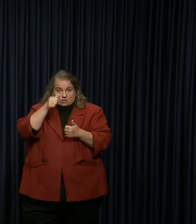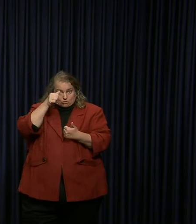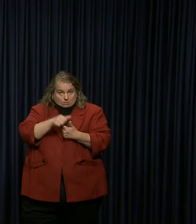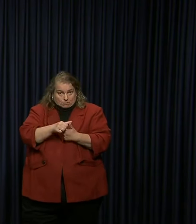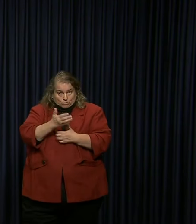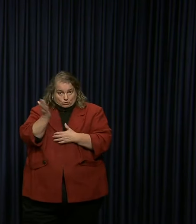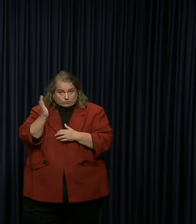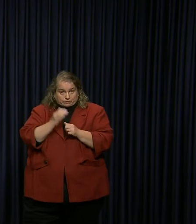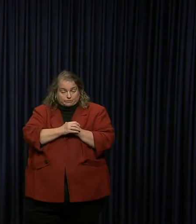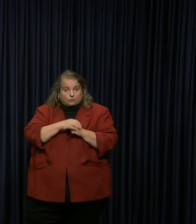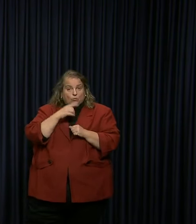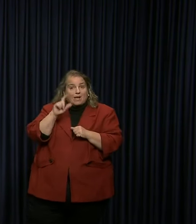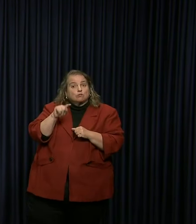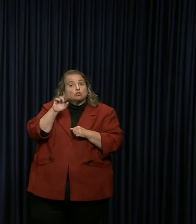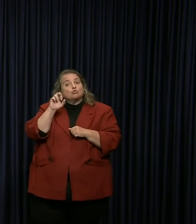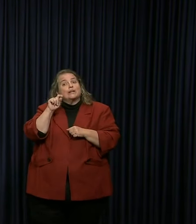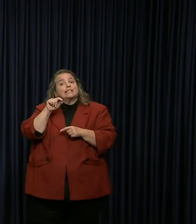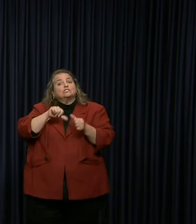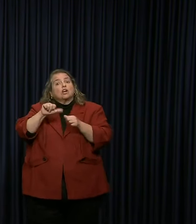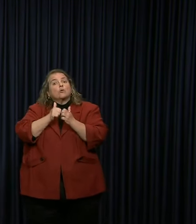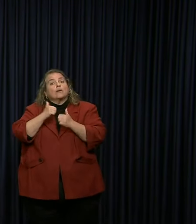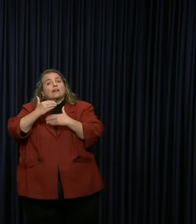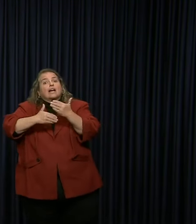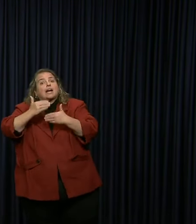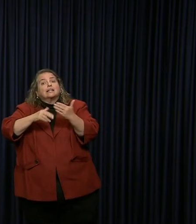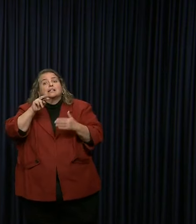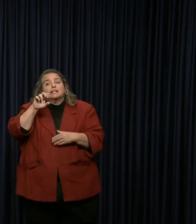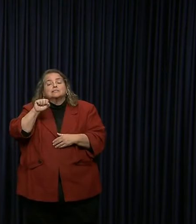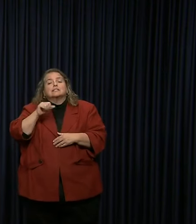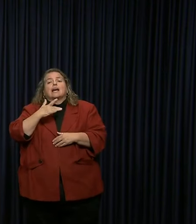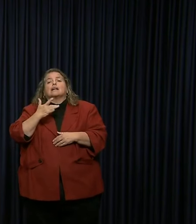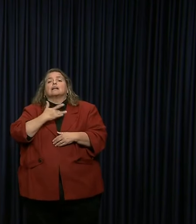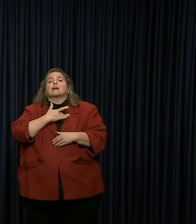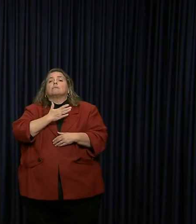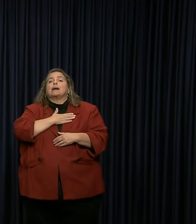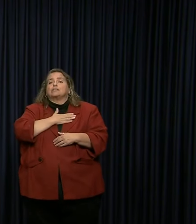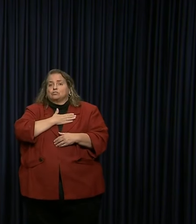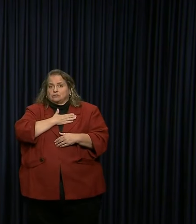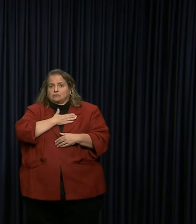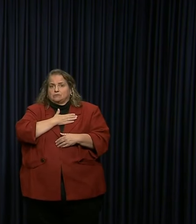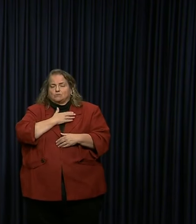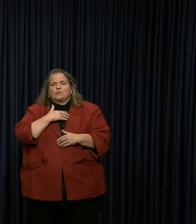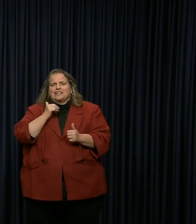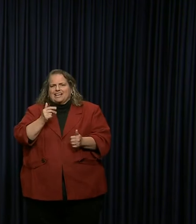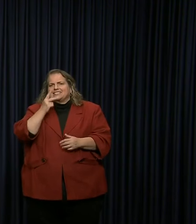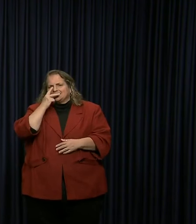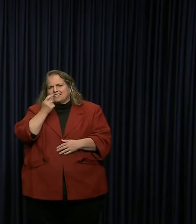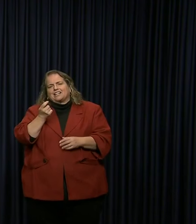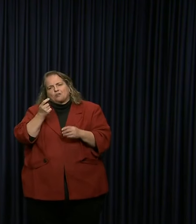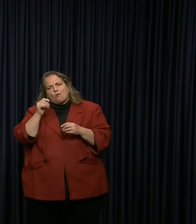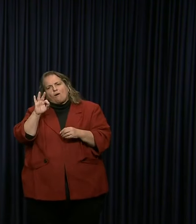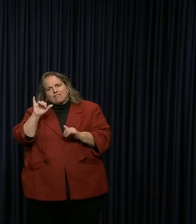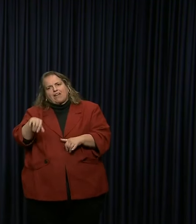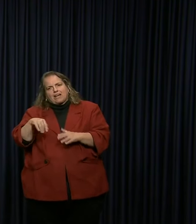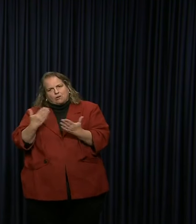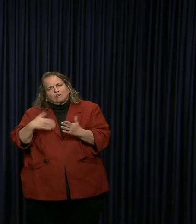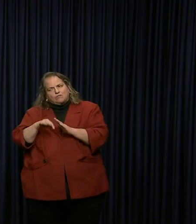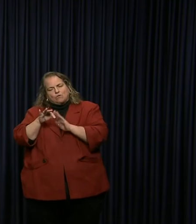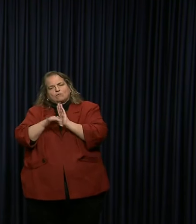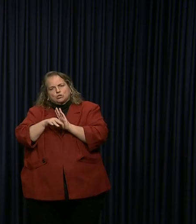remember that we got to treat each other with kindness and with compassion, which we could see a little more of in Frankfort. But we've got to do that all